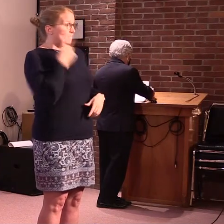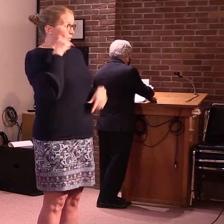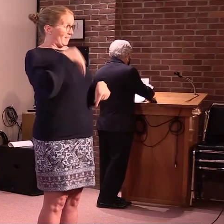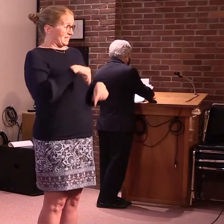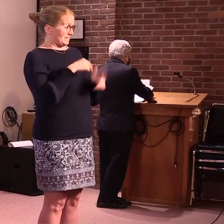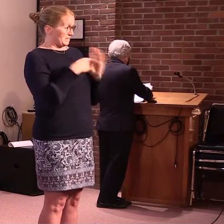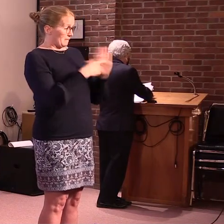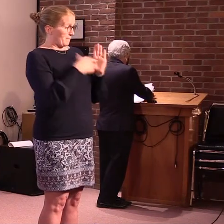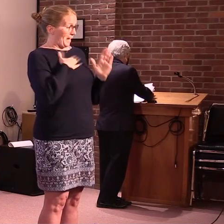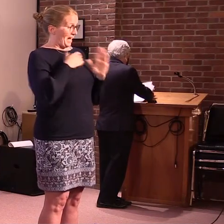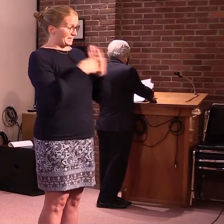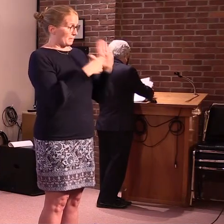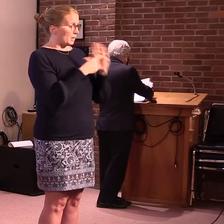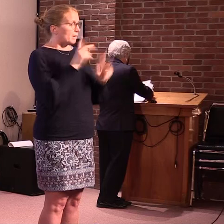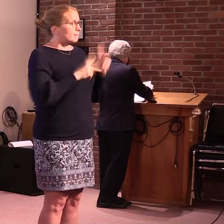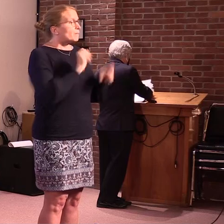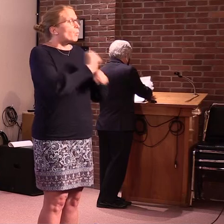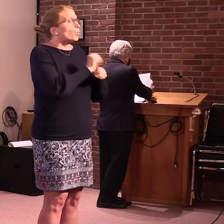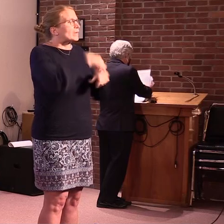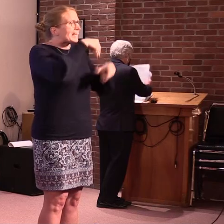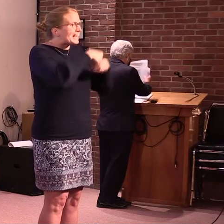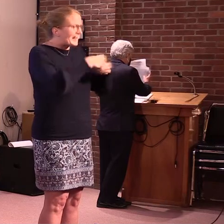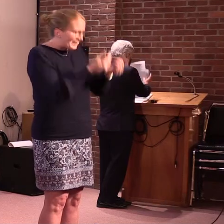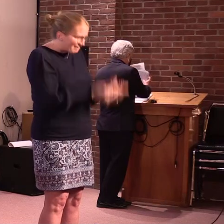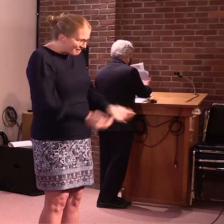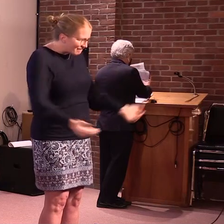together, shoulder by shoulder with no masks.